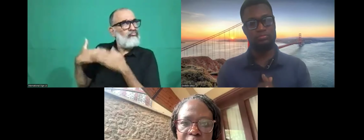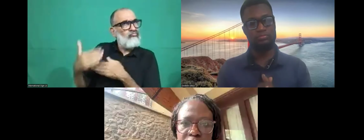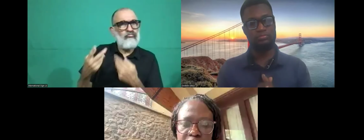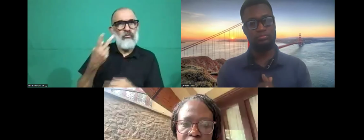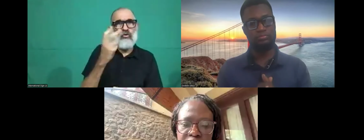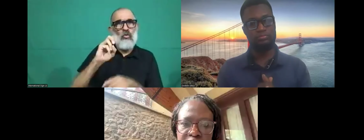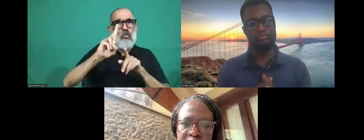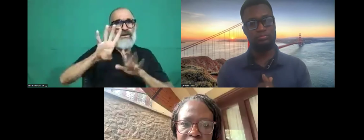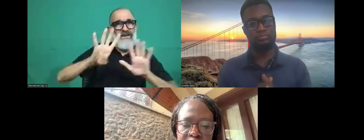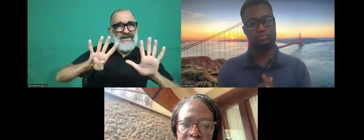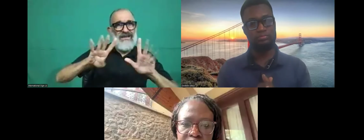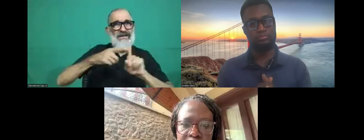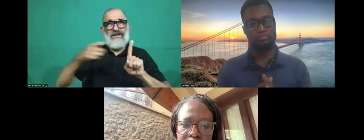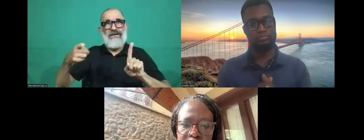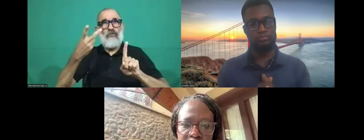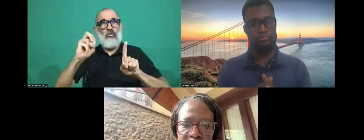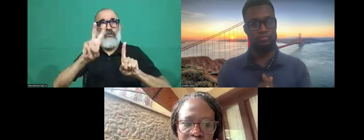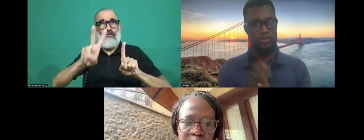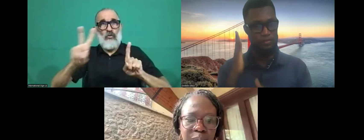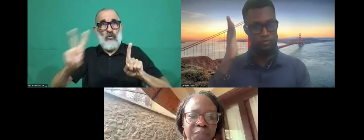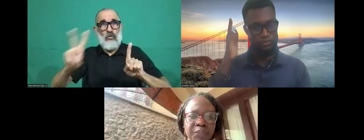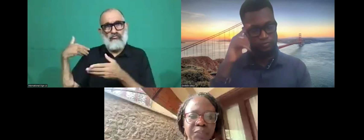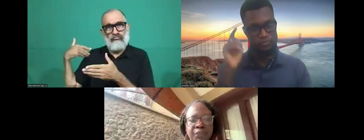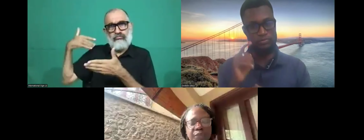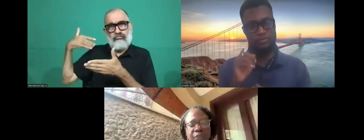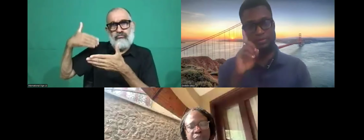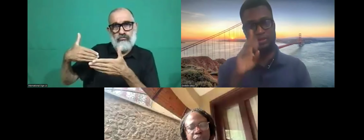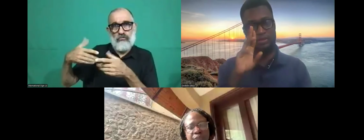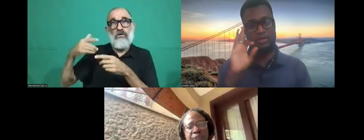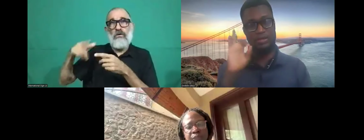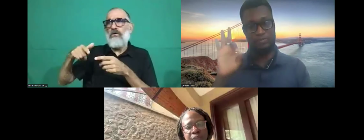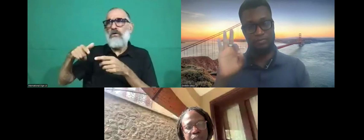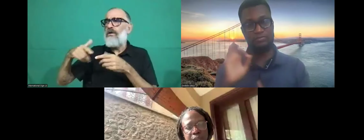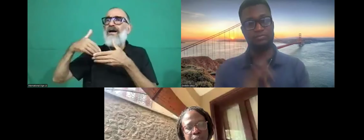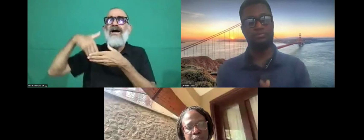the future of DRF. Thank you.